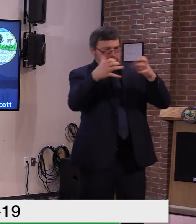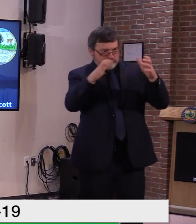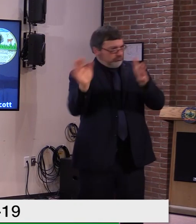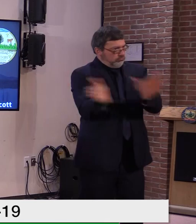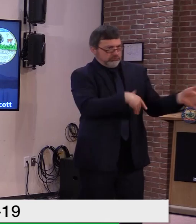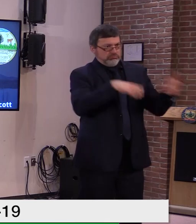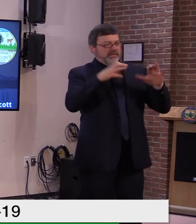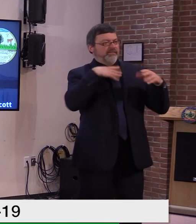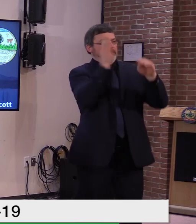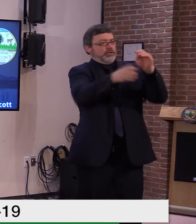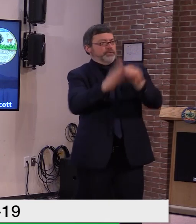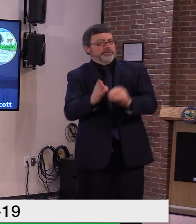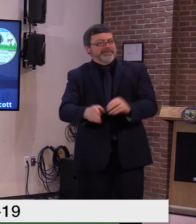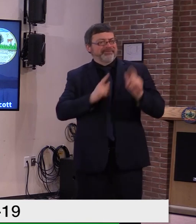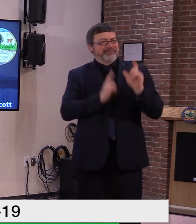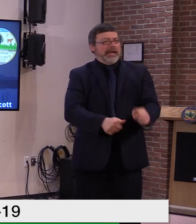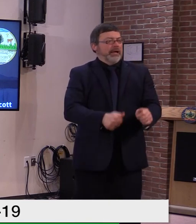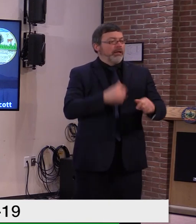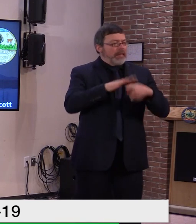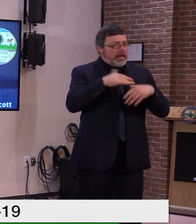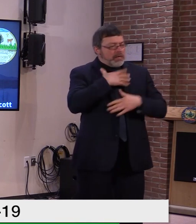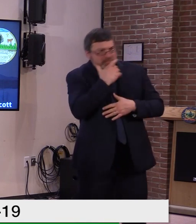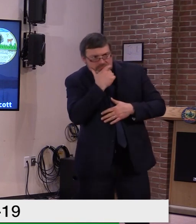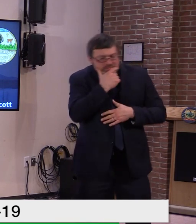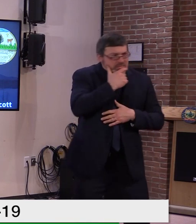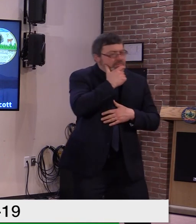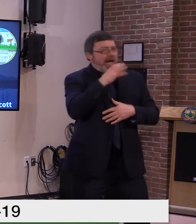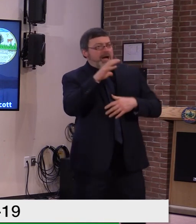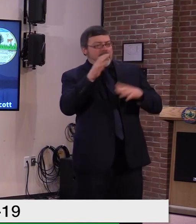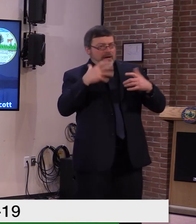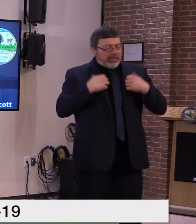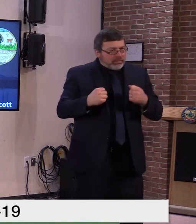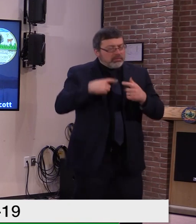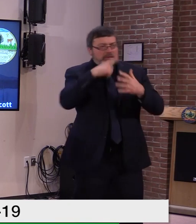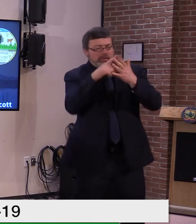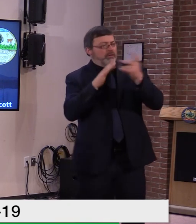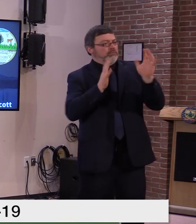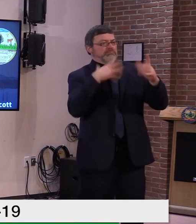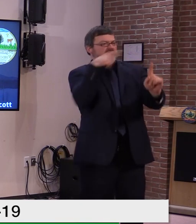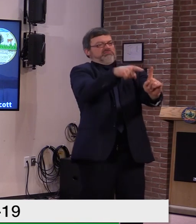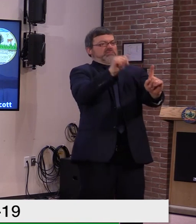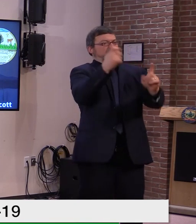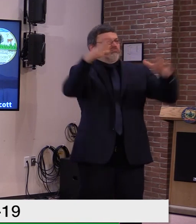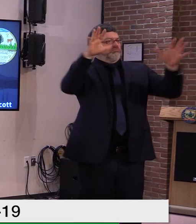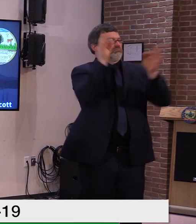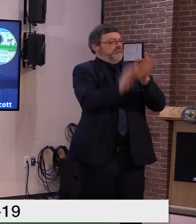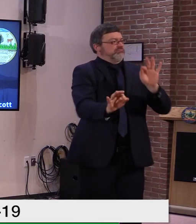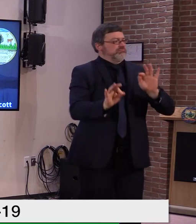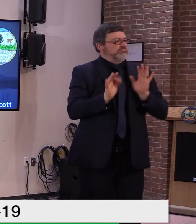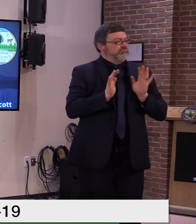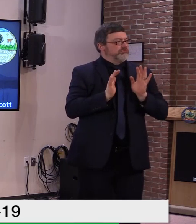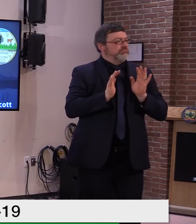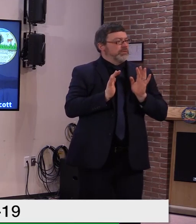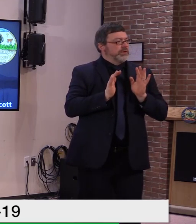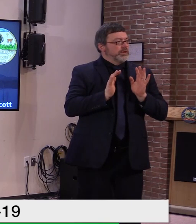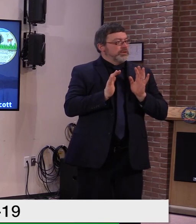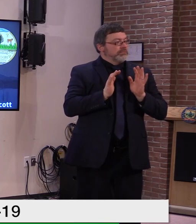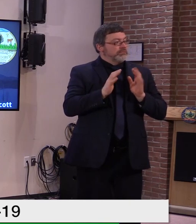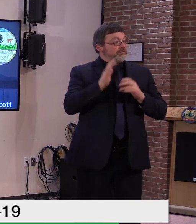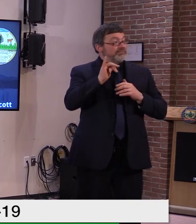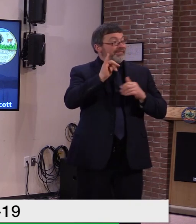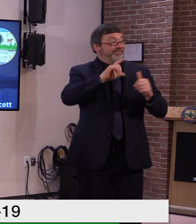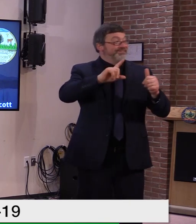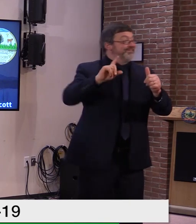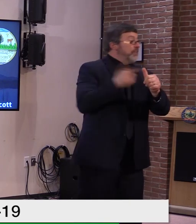example, 75 plus will be the first to get vaccinated after the completion of 1A, then 70 and